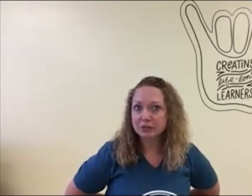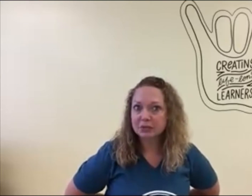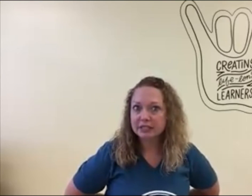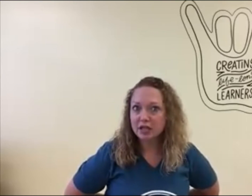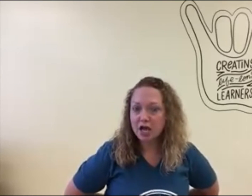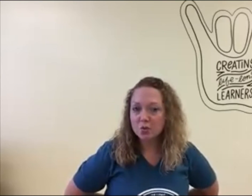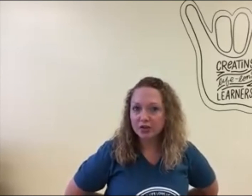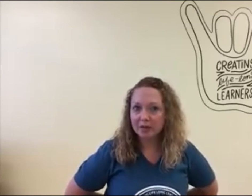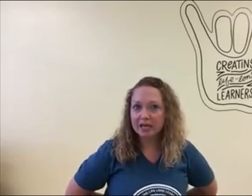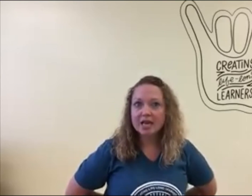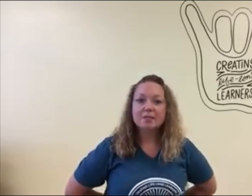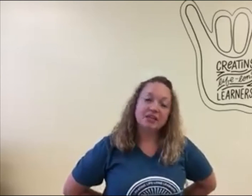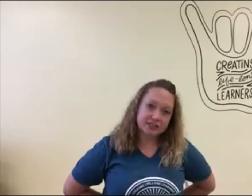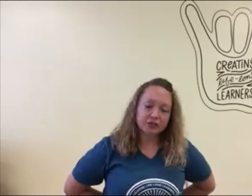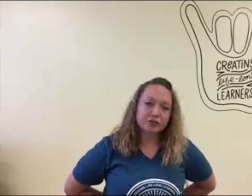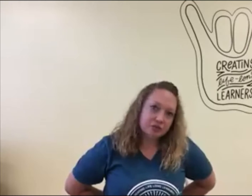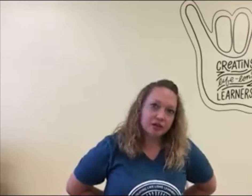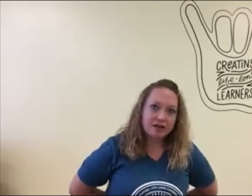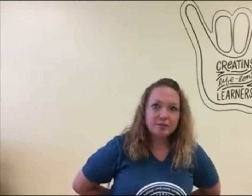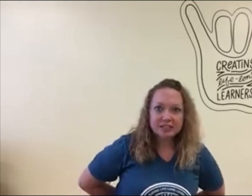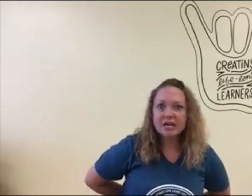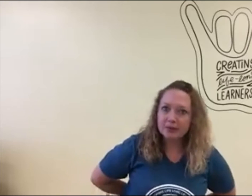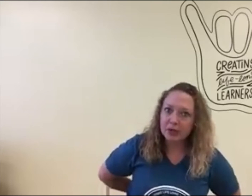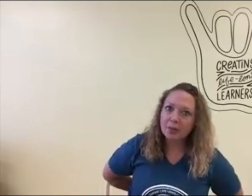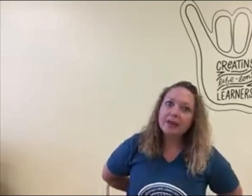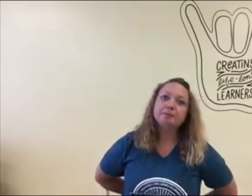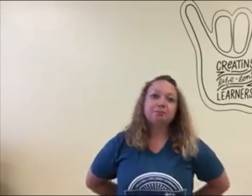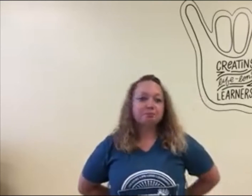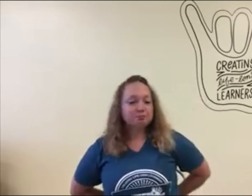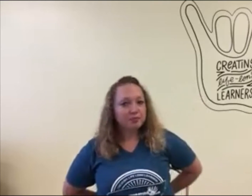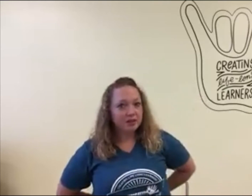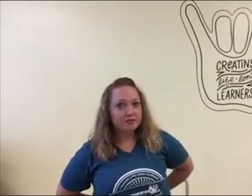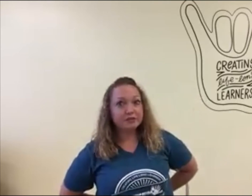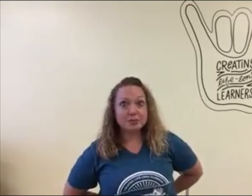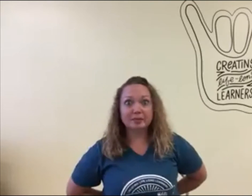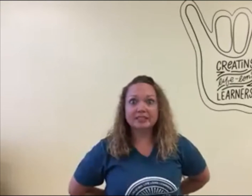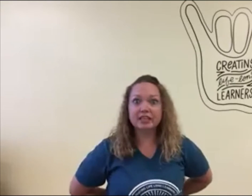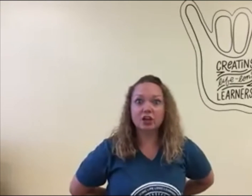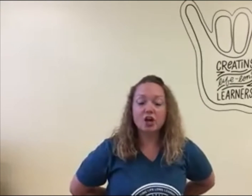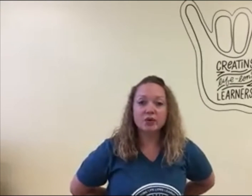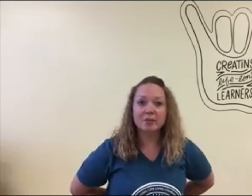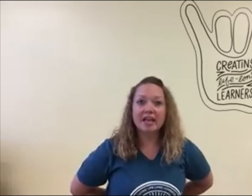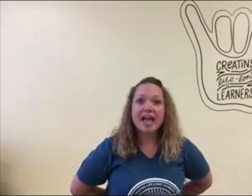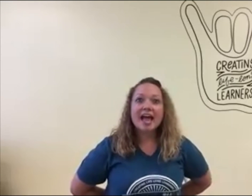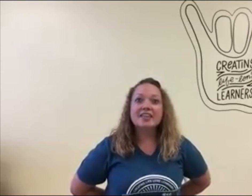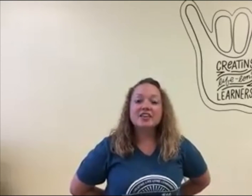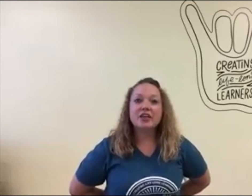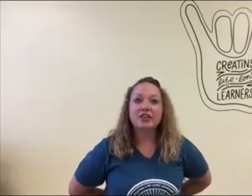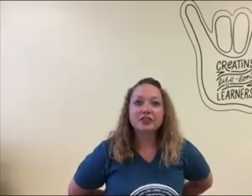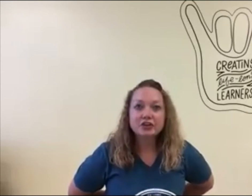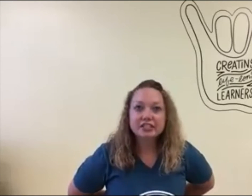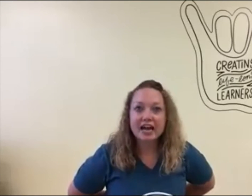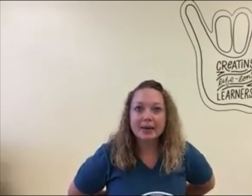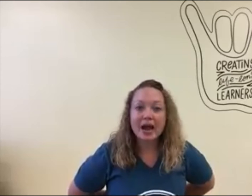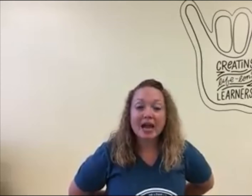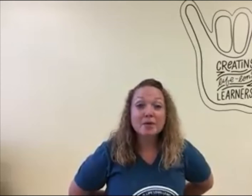will sing along with me because they'll have picked it up a little bit to be able to sing it along with me. And then the third time I'm